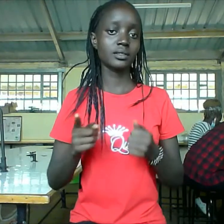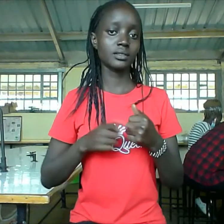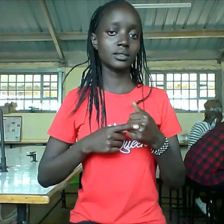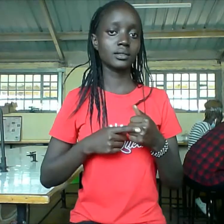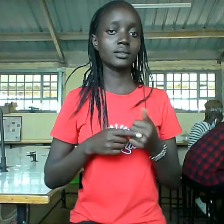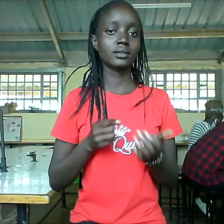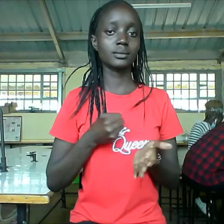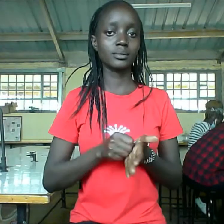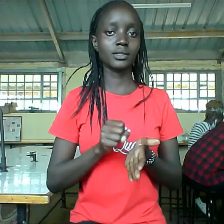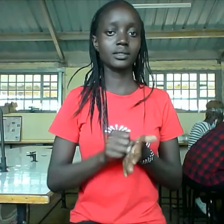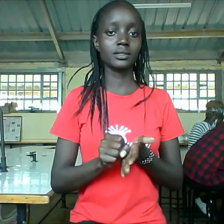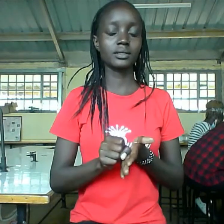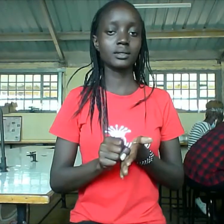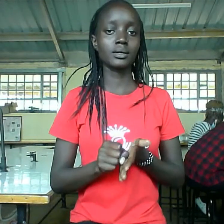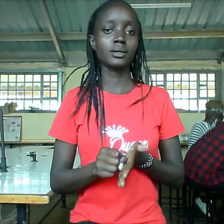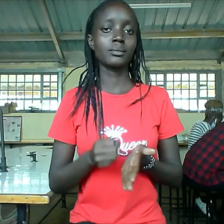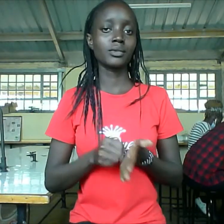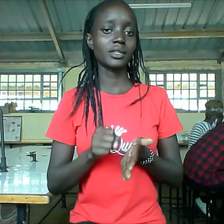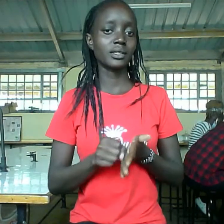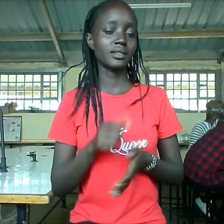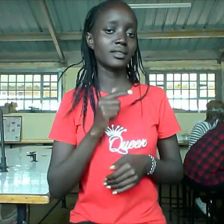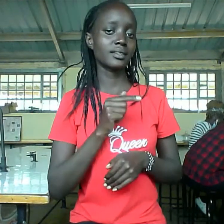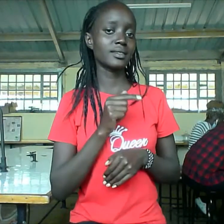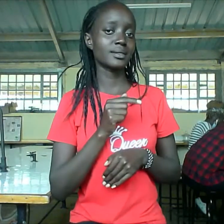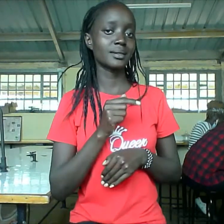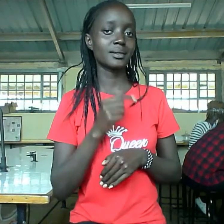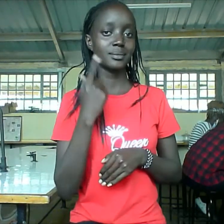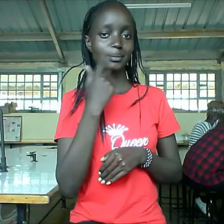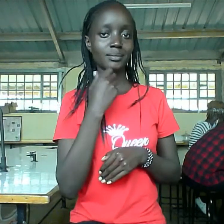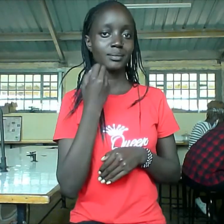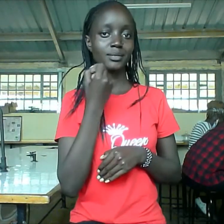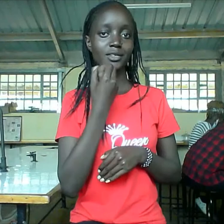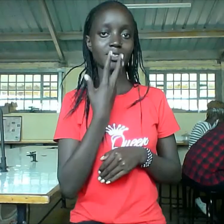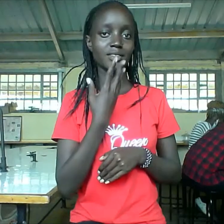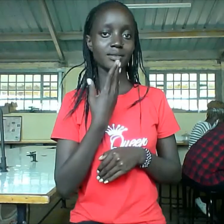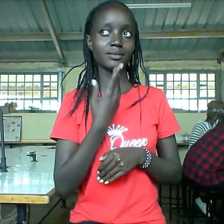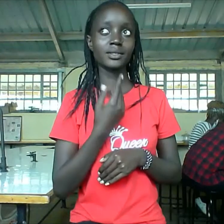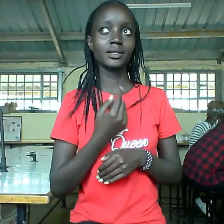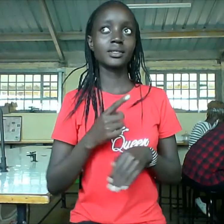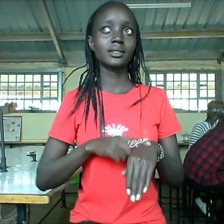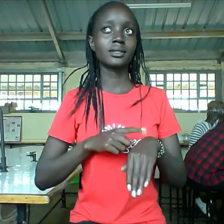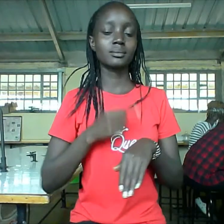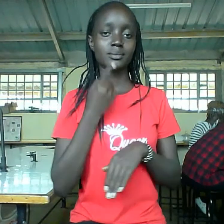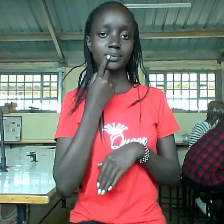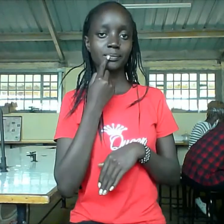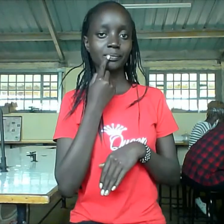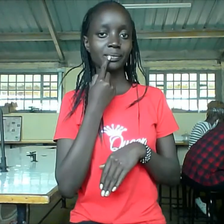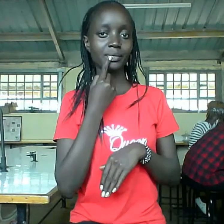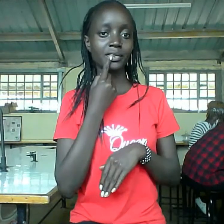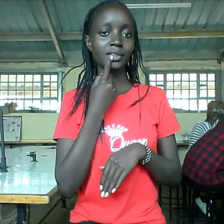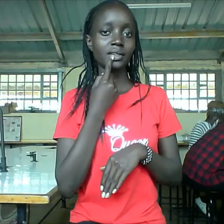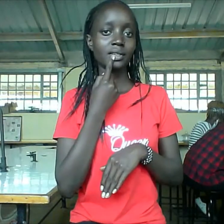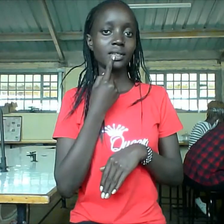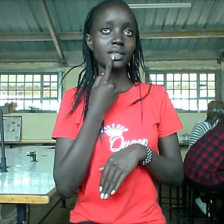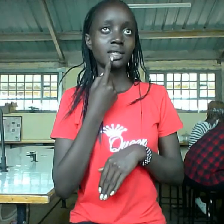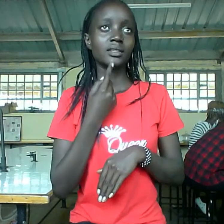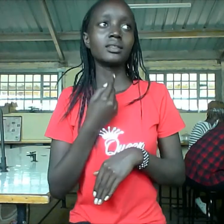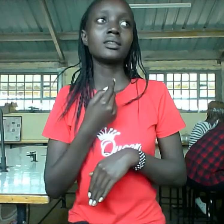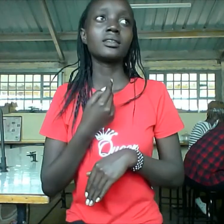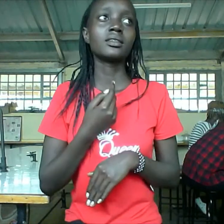so admirable, sucking at their mother, thus treat that he spent most of the morning just